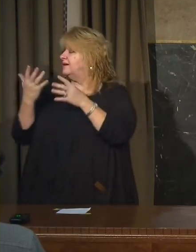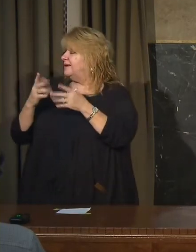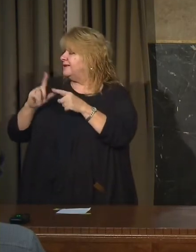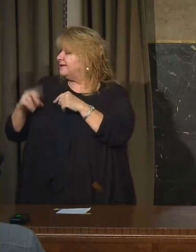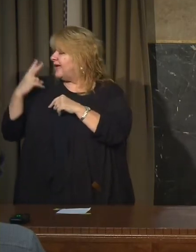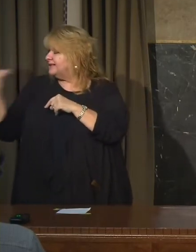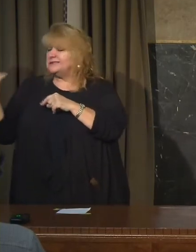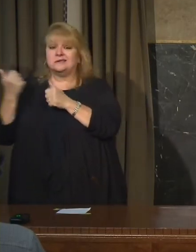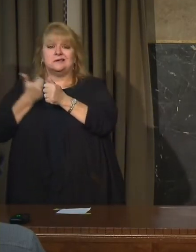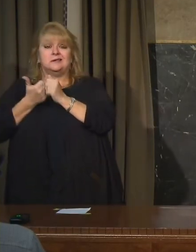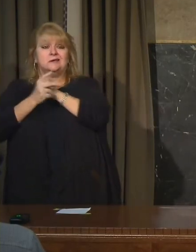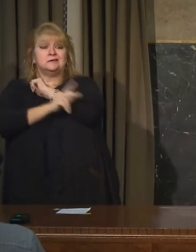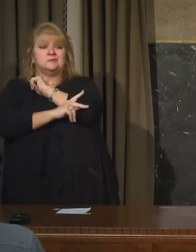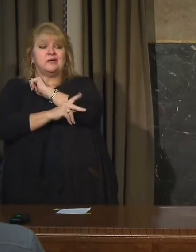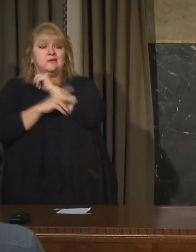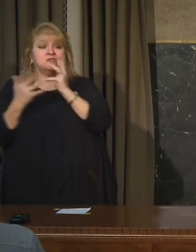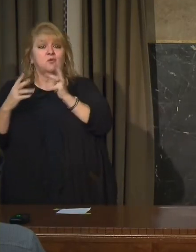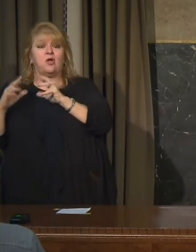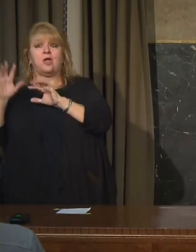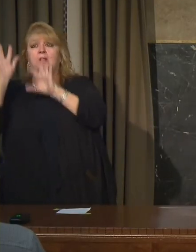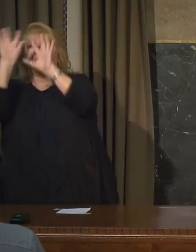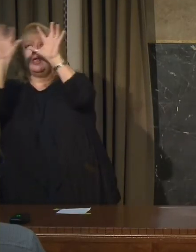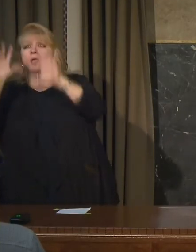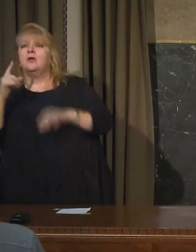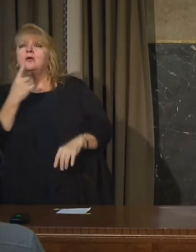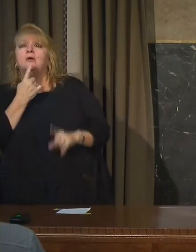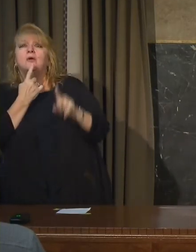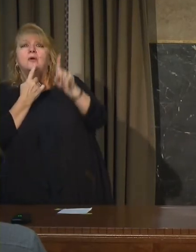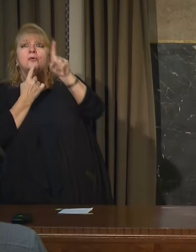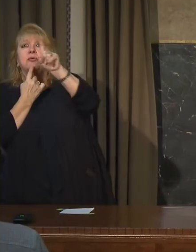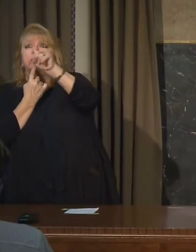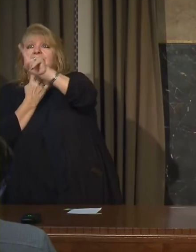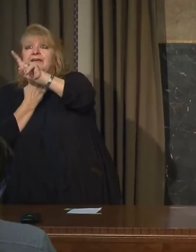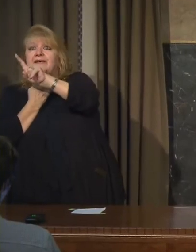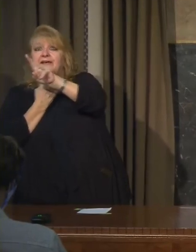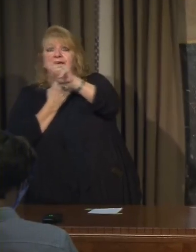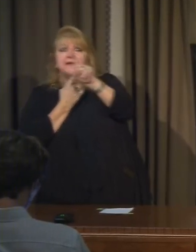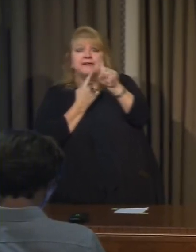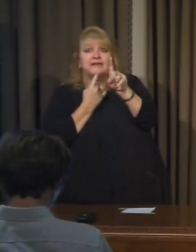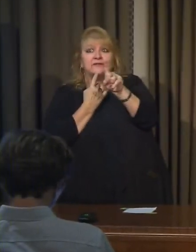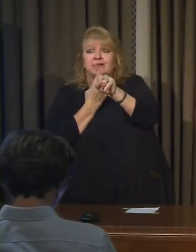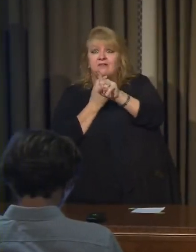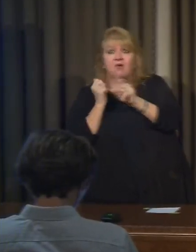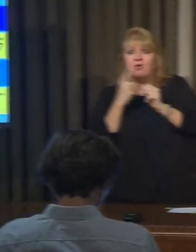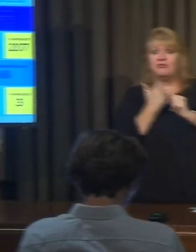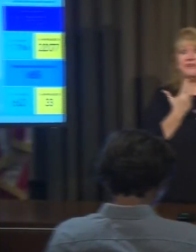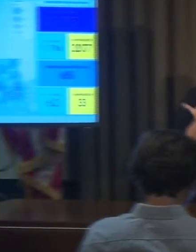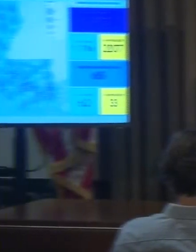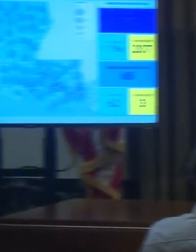red. 64 parishes are in the highest community transmission risk